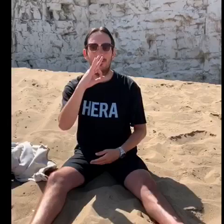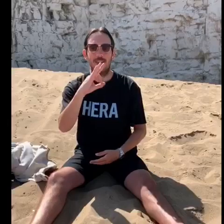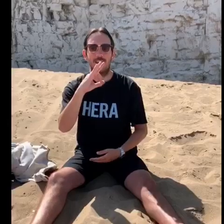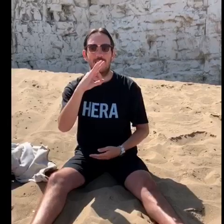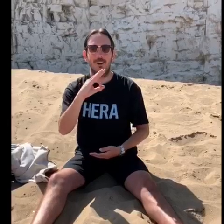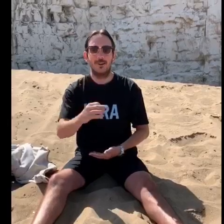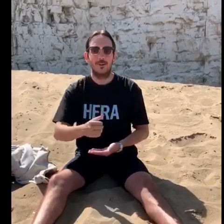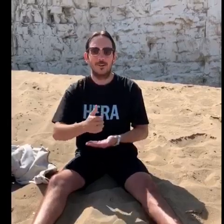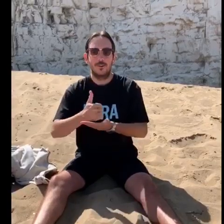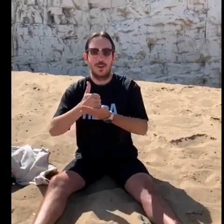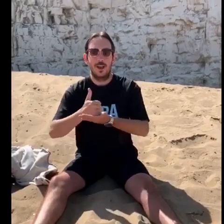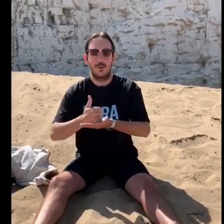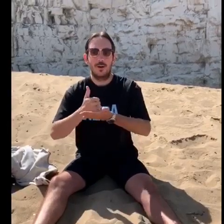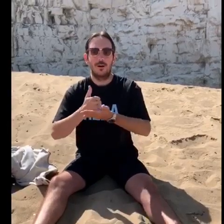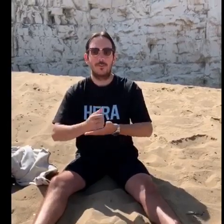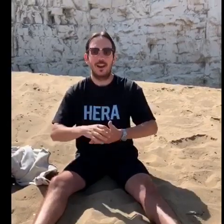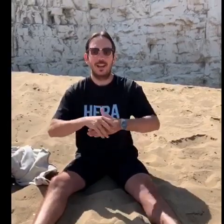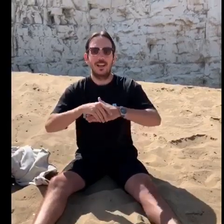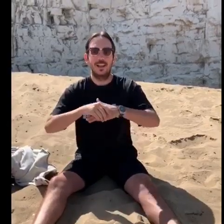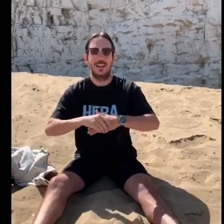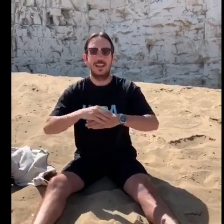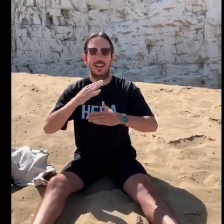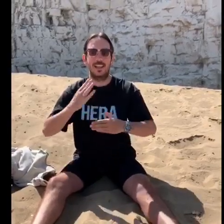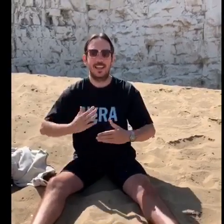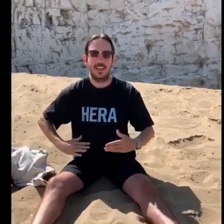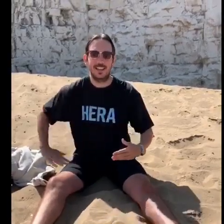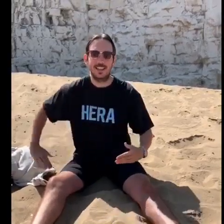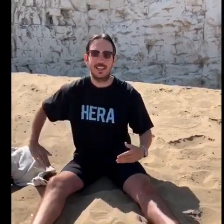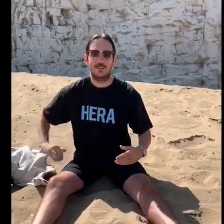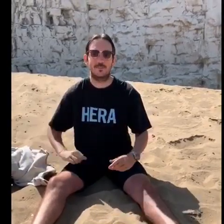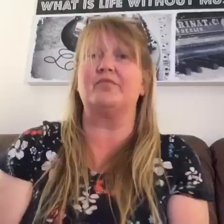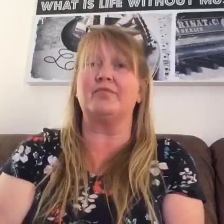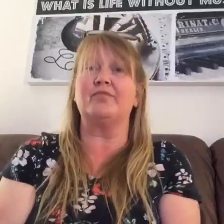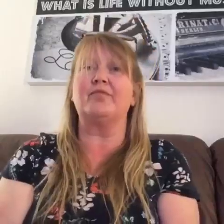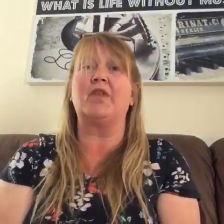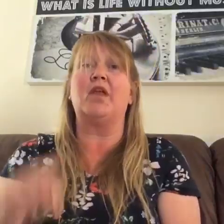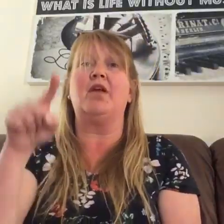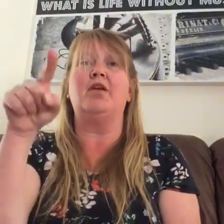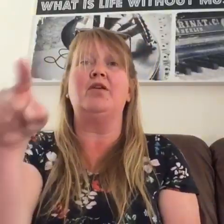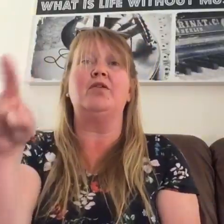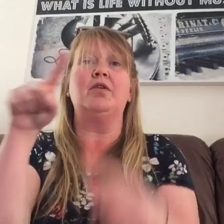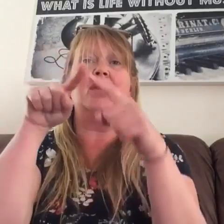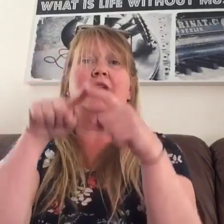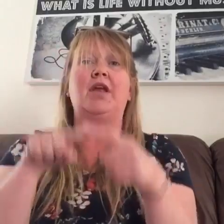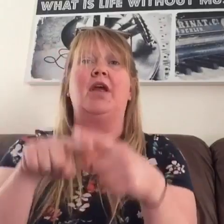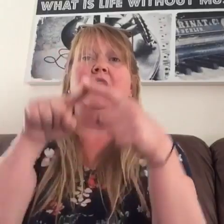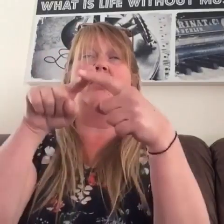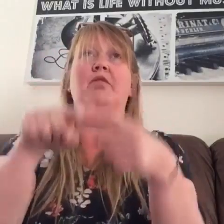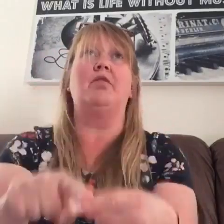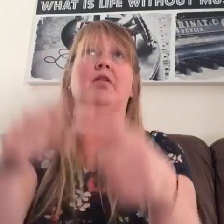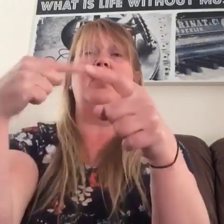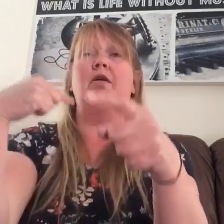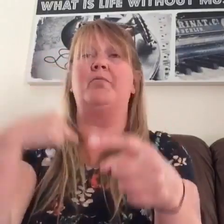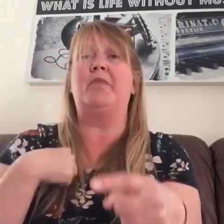of when we are called to help our friends in need. You can count on